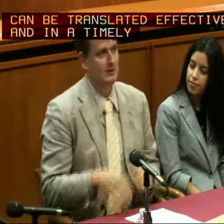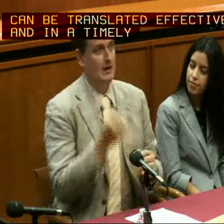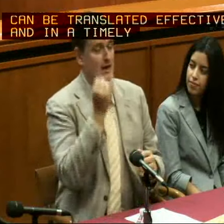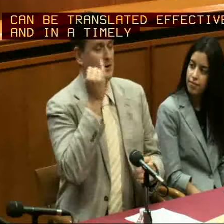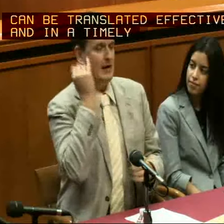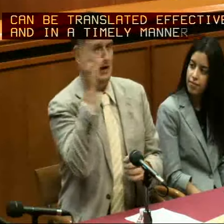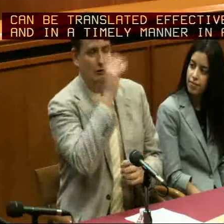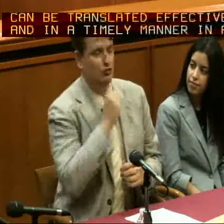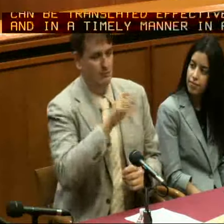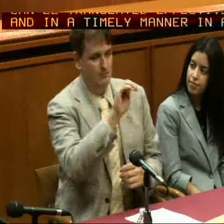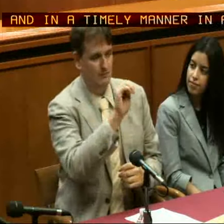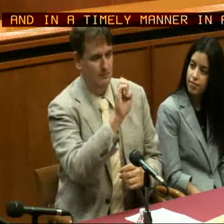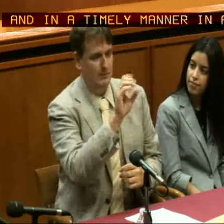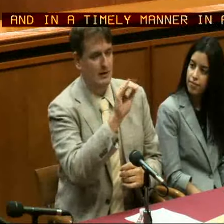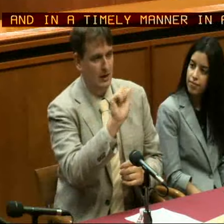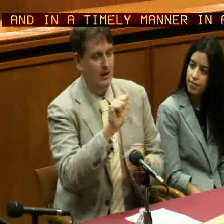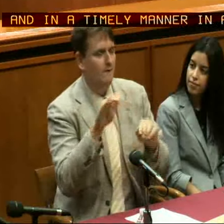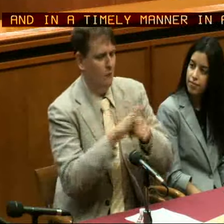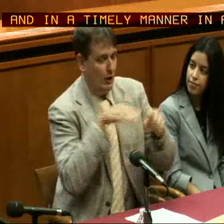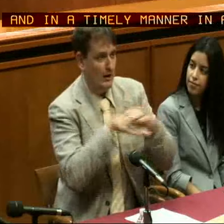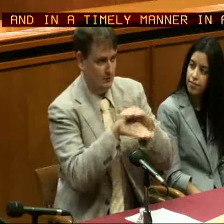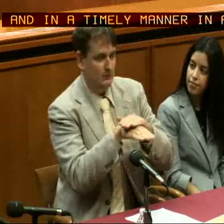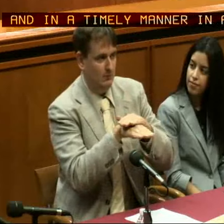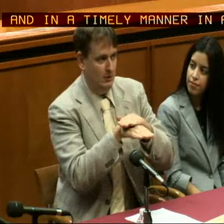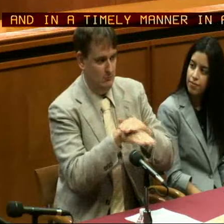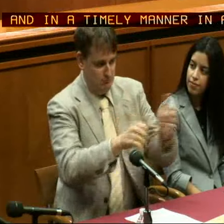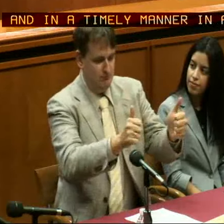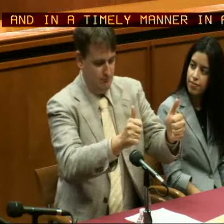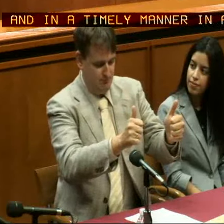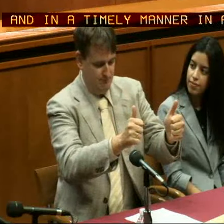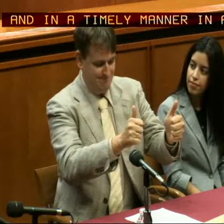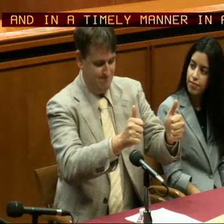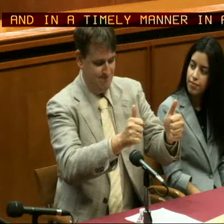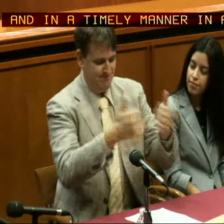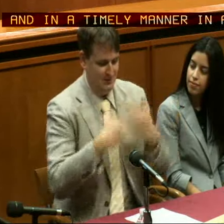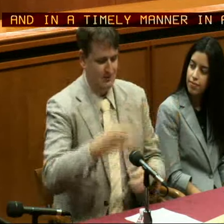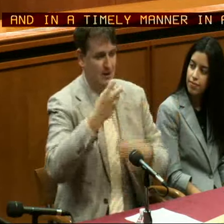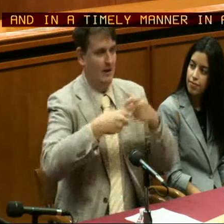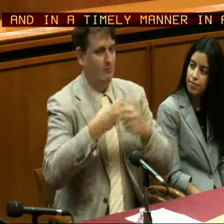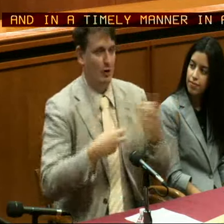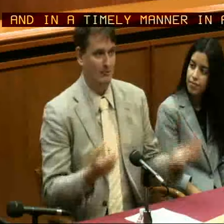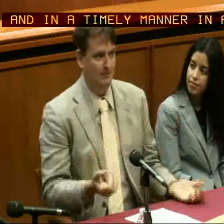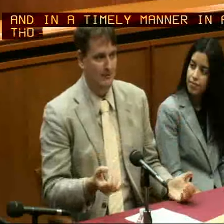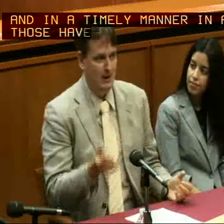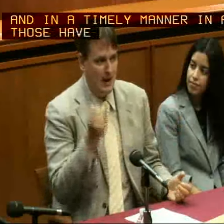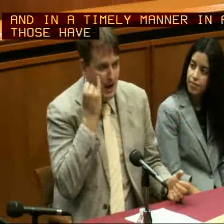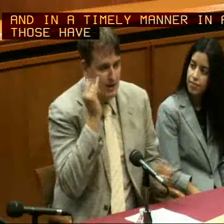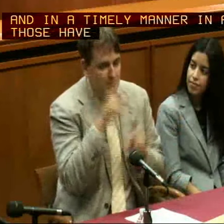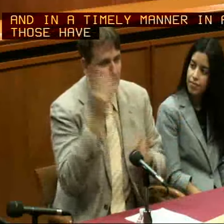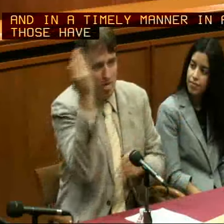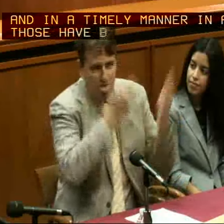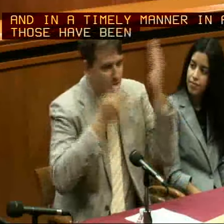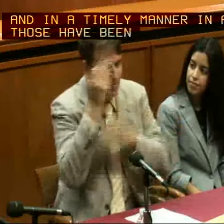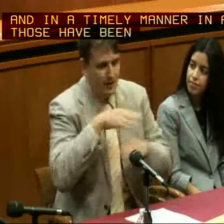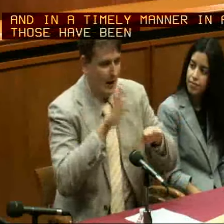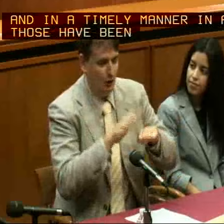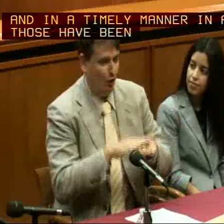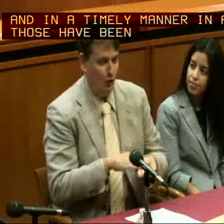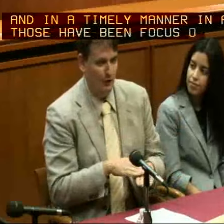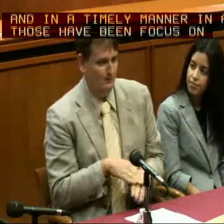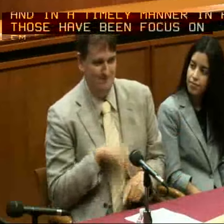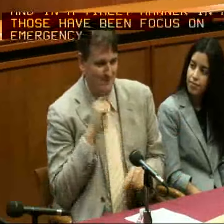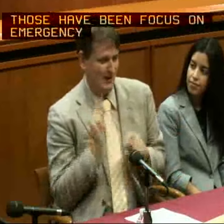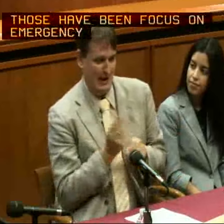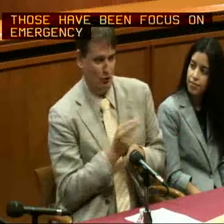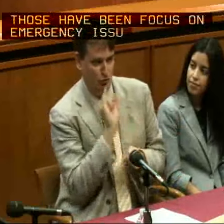So those have been focusing on emergency issues. And that has to do with making sure that media is fully accessible. But the